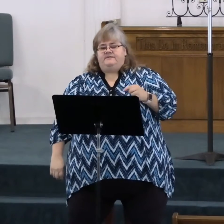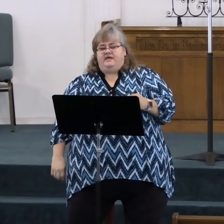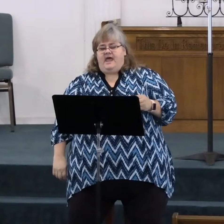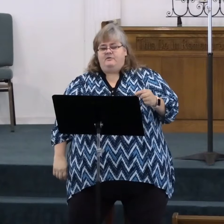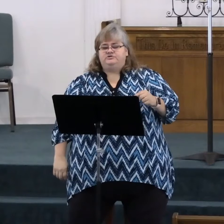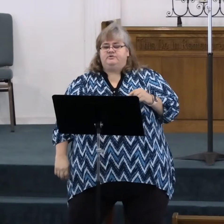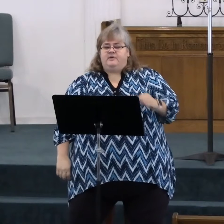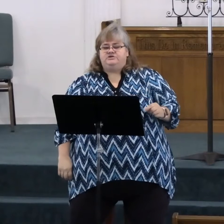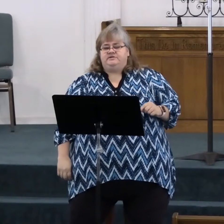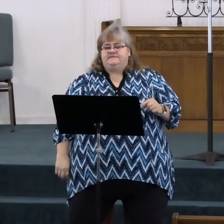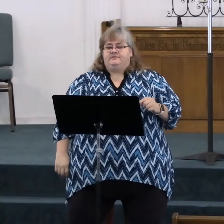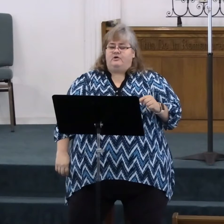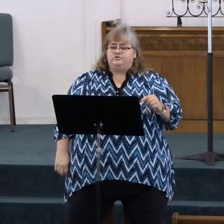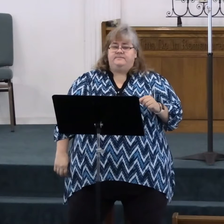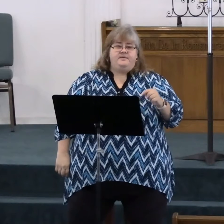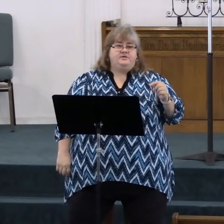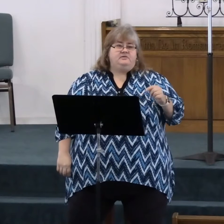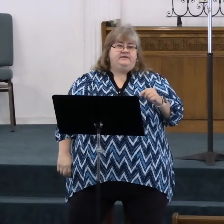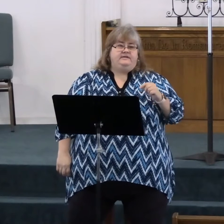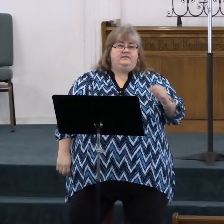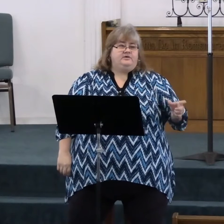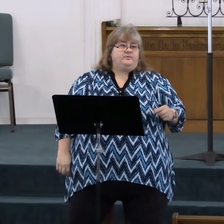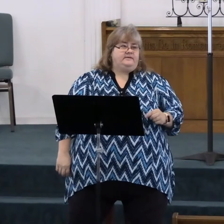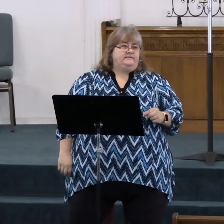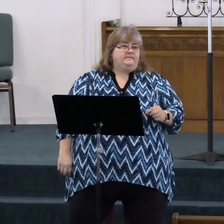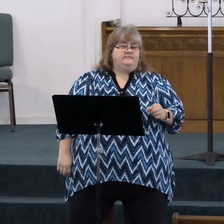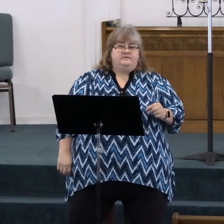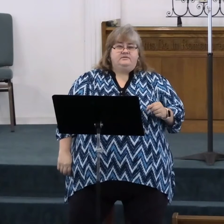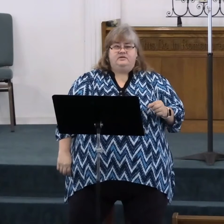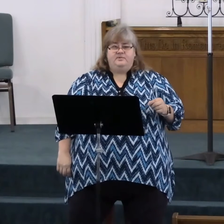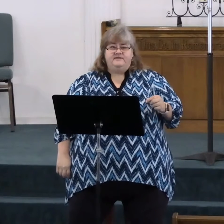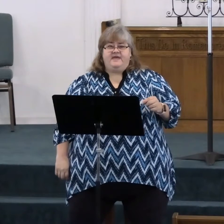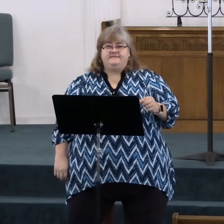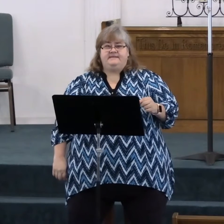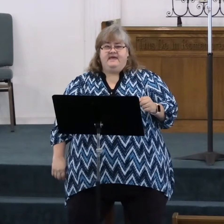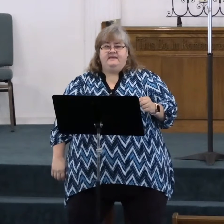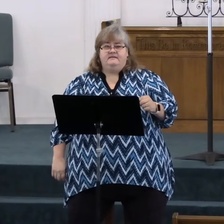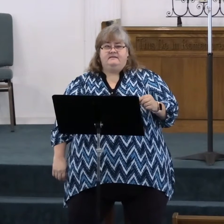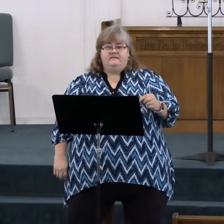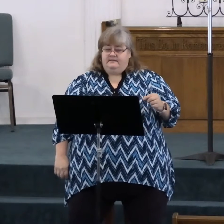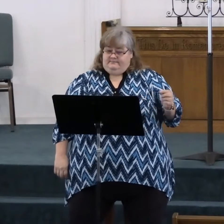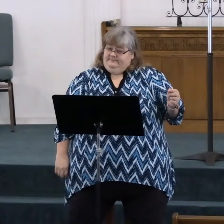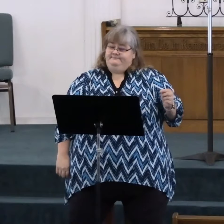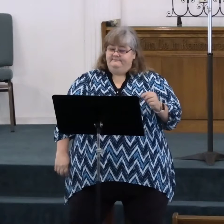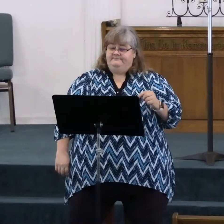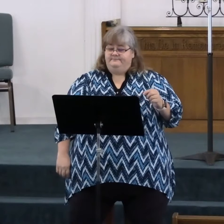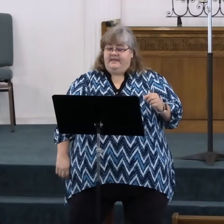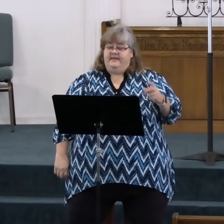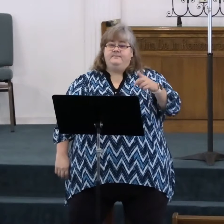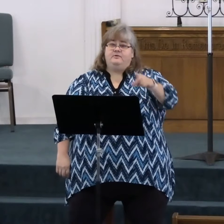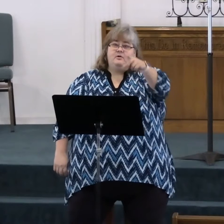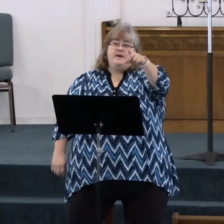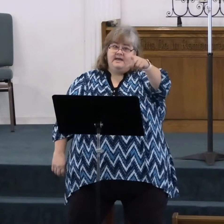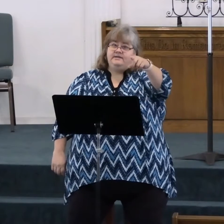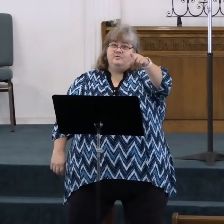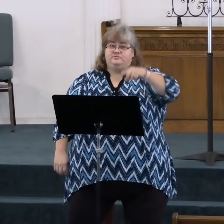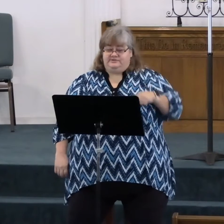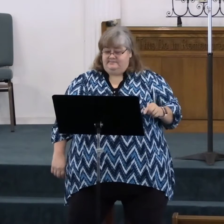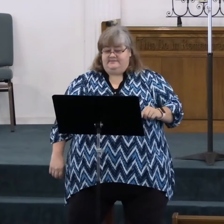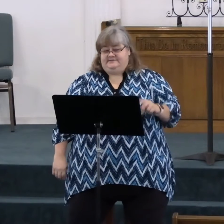that our generation is largely biblically illiterate. Do you believe that today? Mm-hmm. Amen or oh my. I know. She